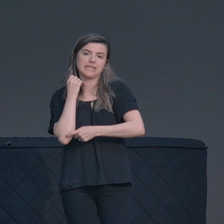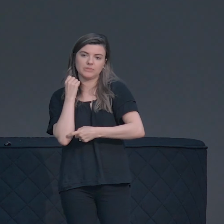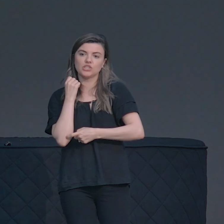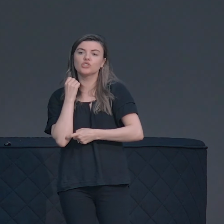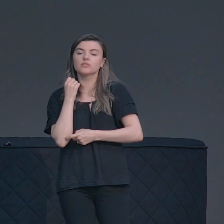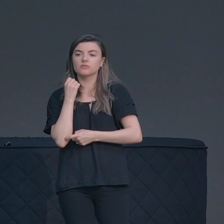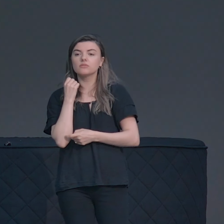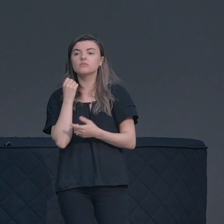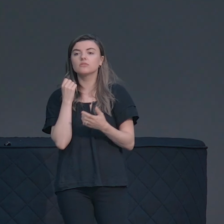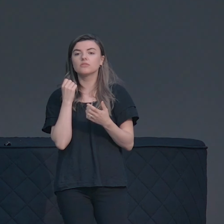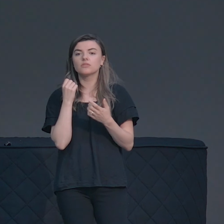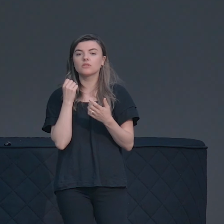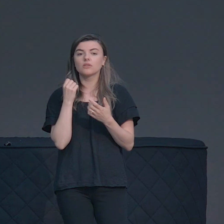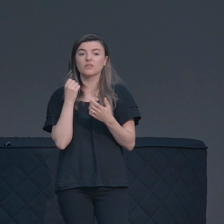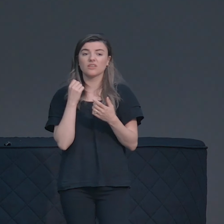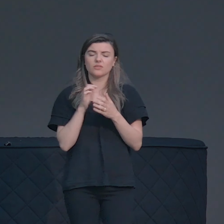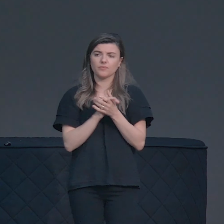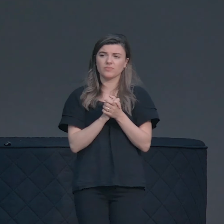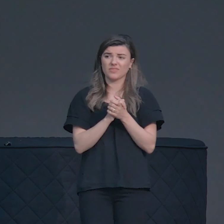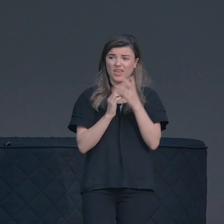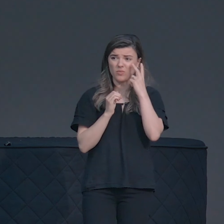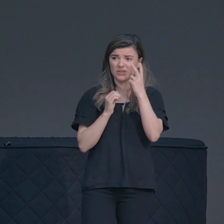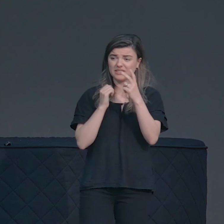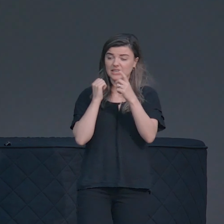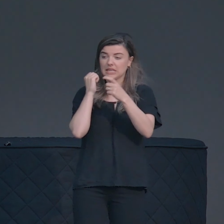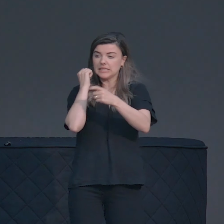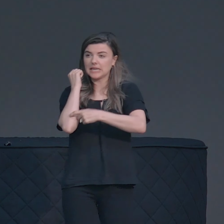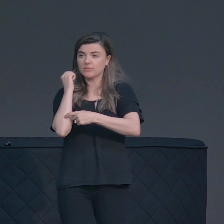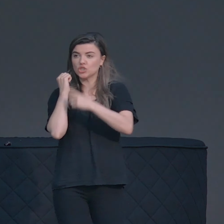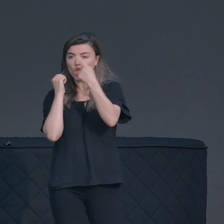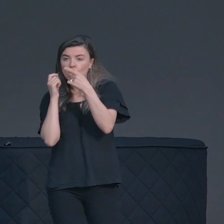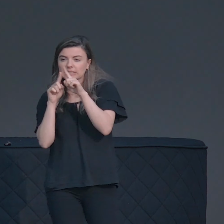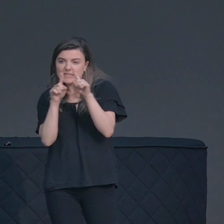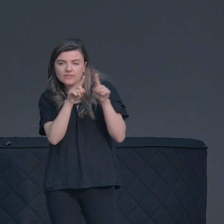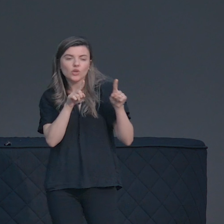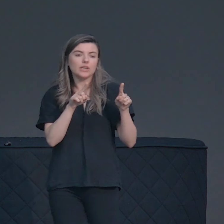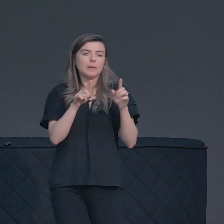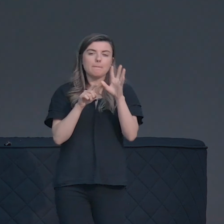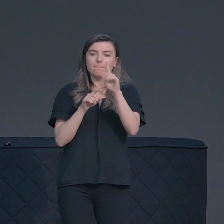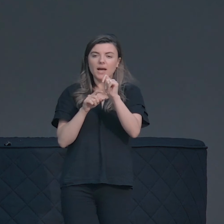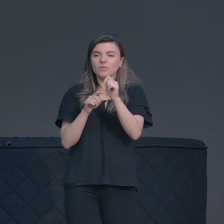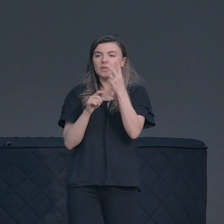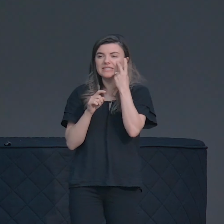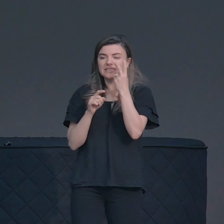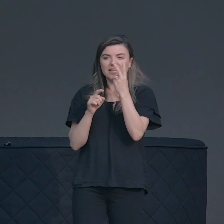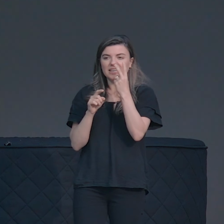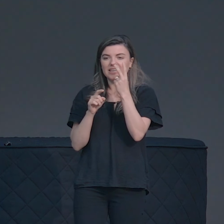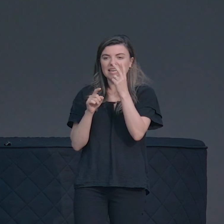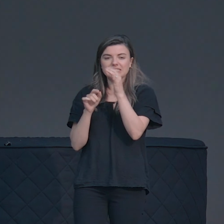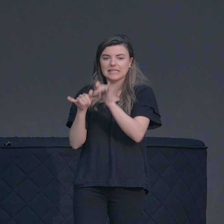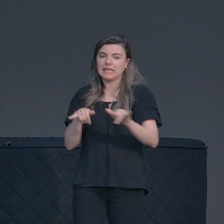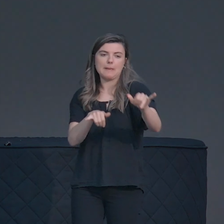while temptation morphs itself into many different looking fronts, it ultimately boils down to the same thing: